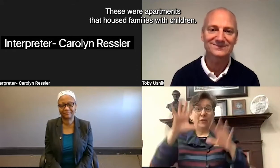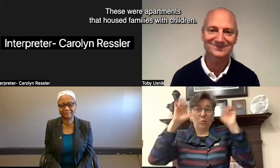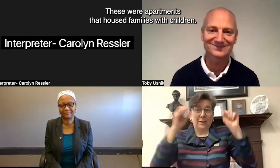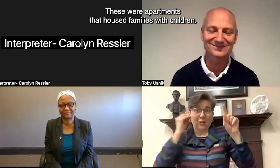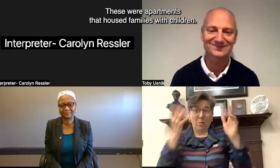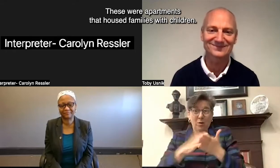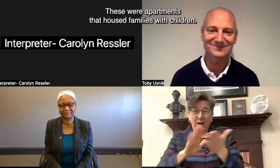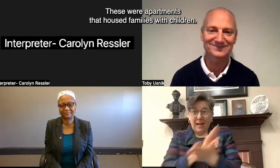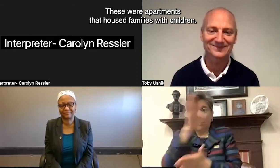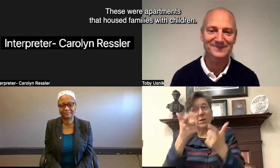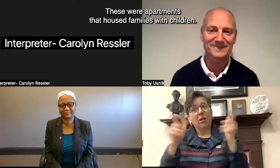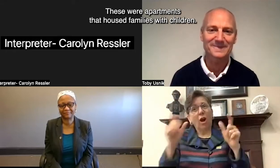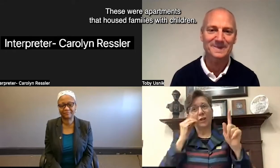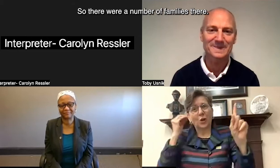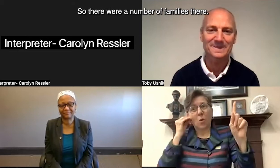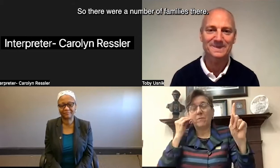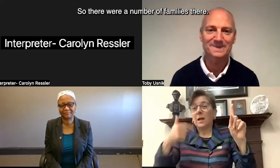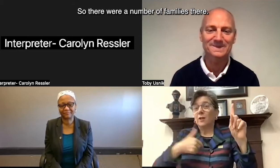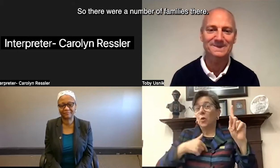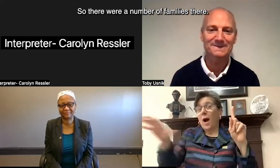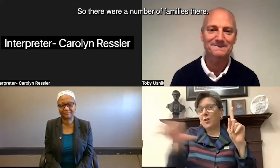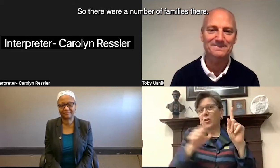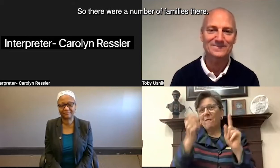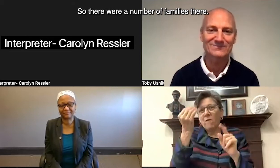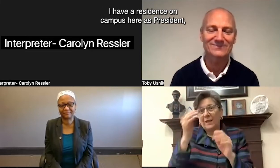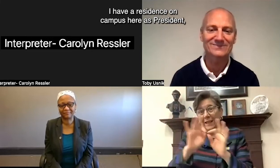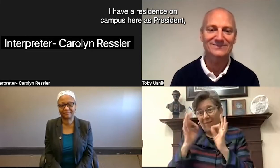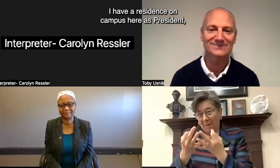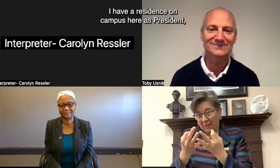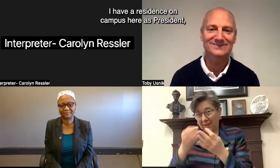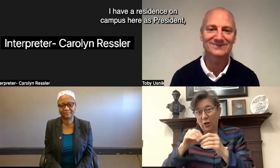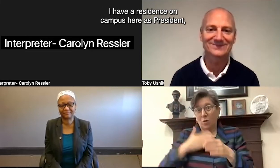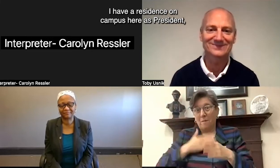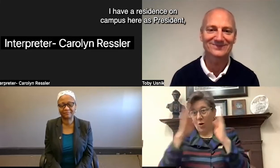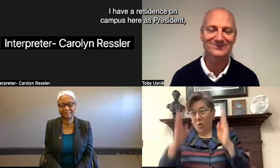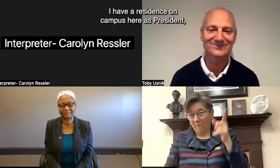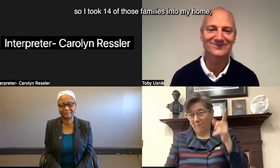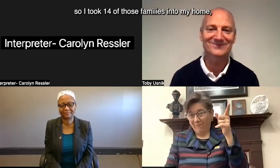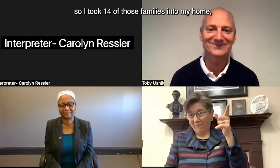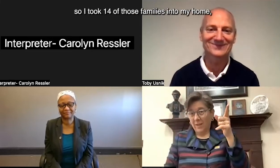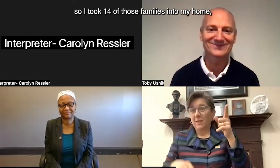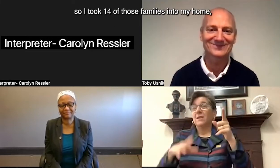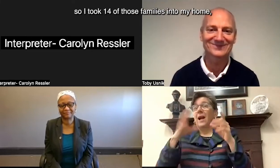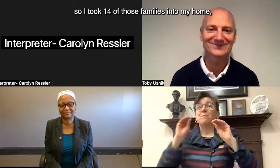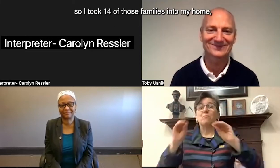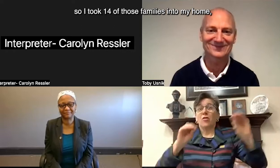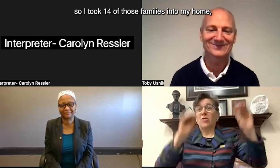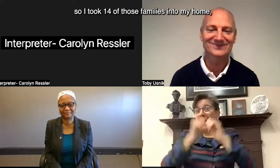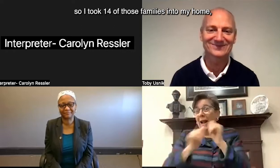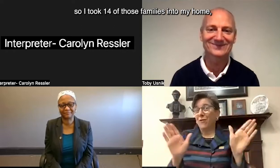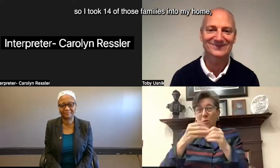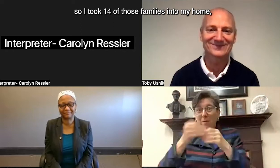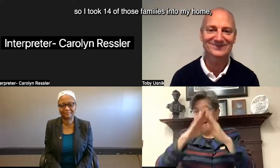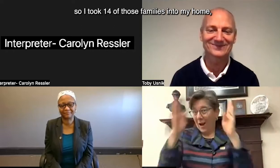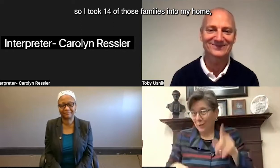children, so there were a number of families there. I have a residence on campus here as president, so I took 14 of those families into my home